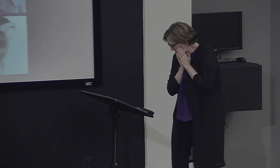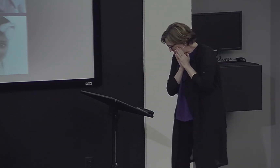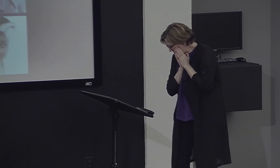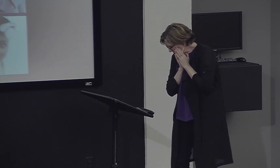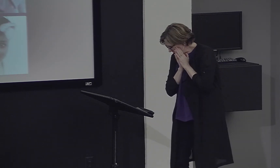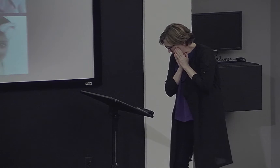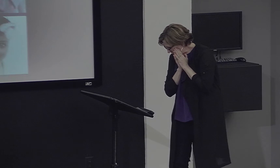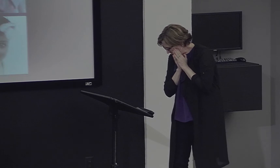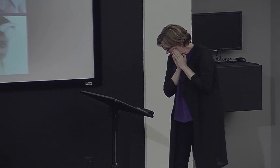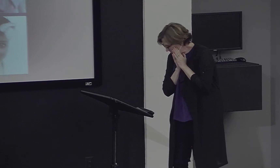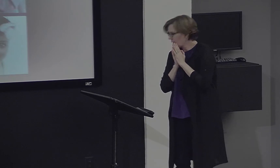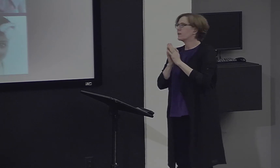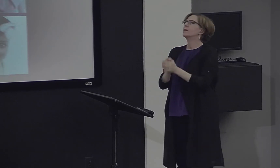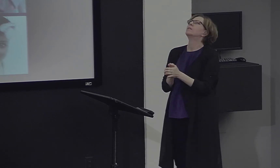worms.